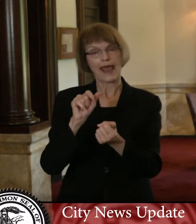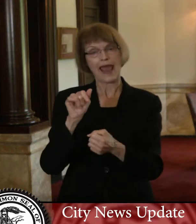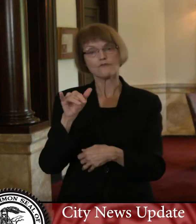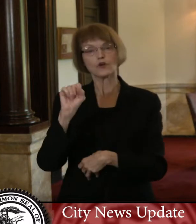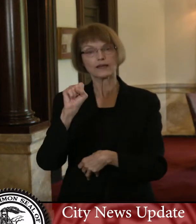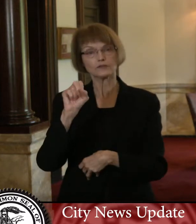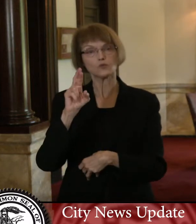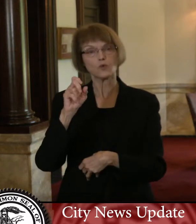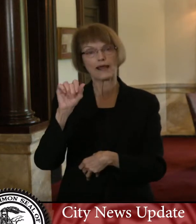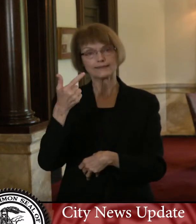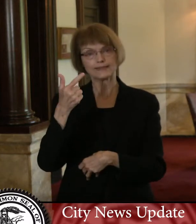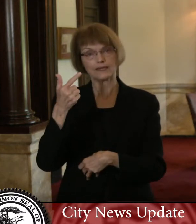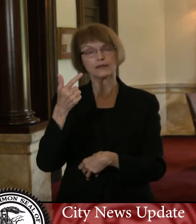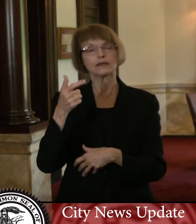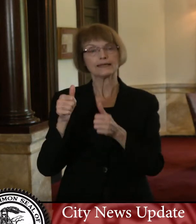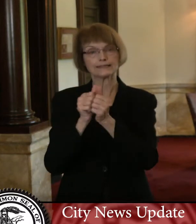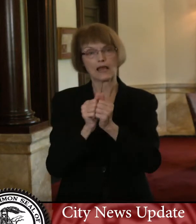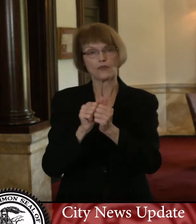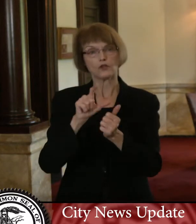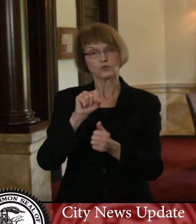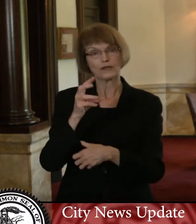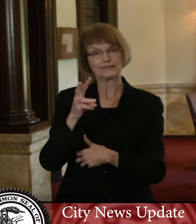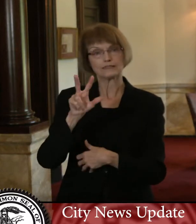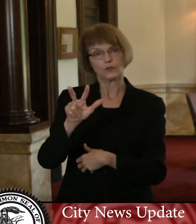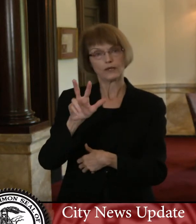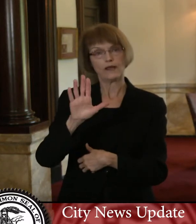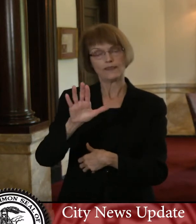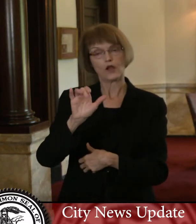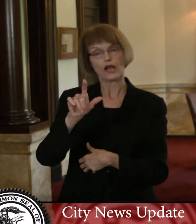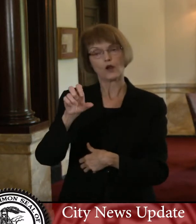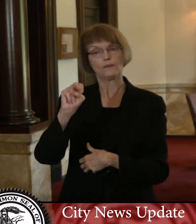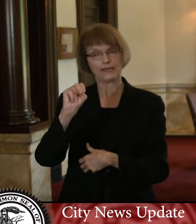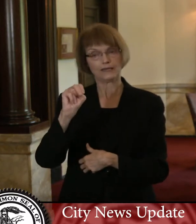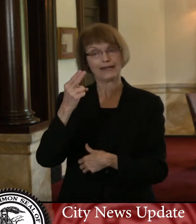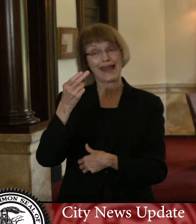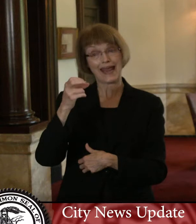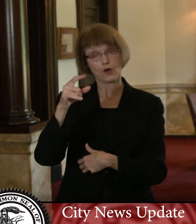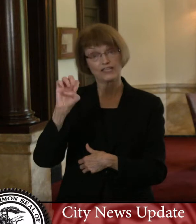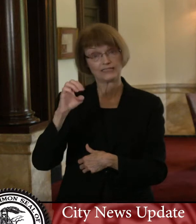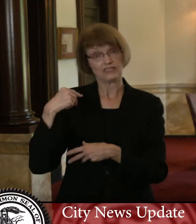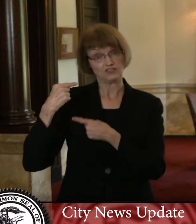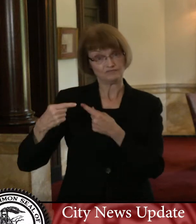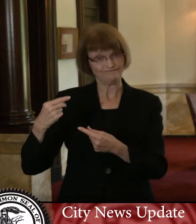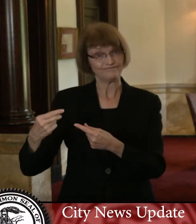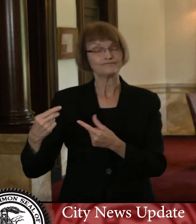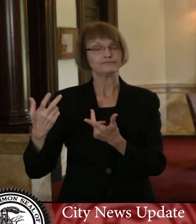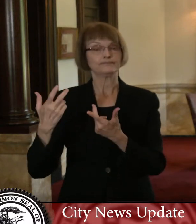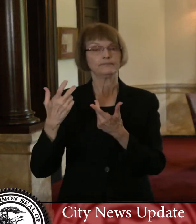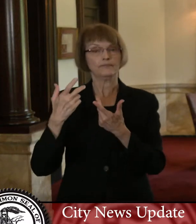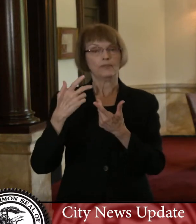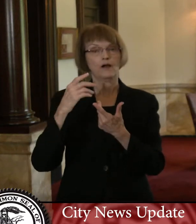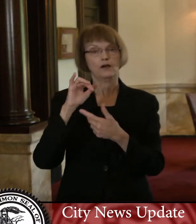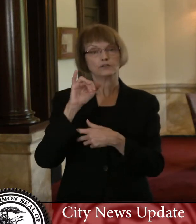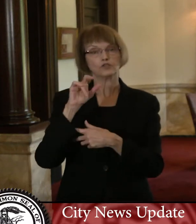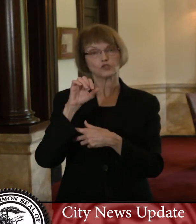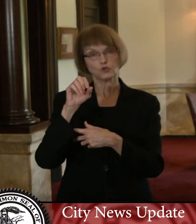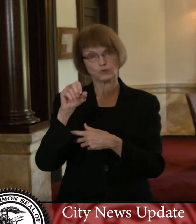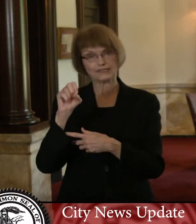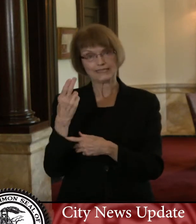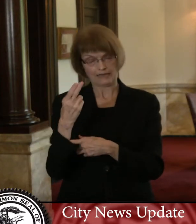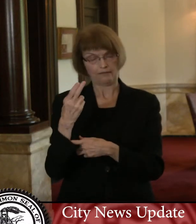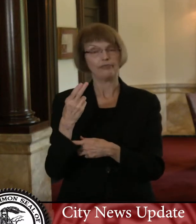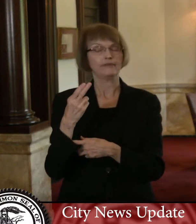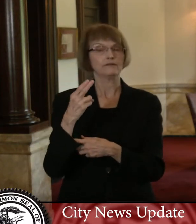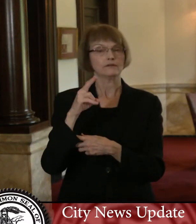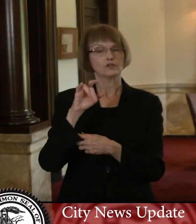2063 in their Caribbean Heritage Walkathon on Juneteenth, Saturday, June 19th in Forest Park. I